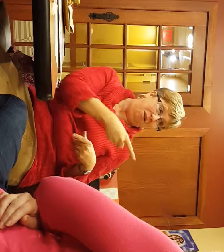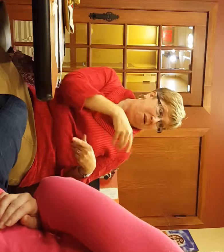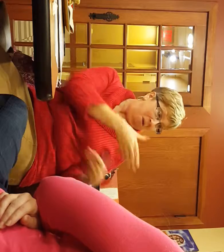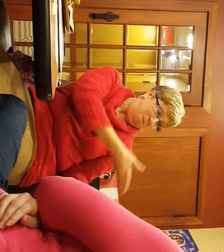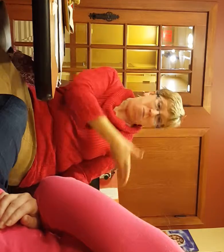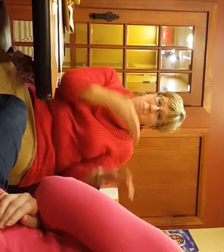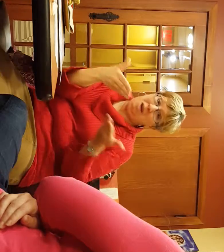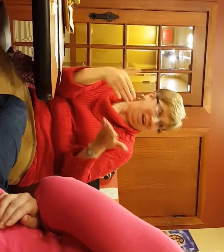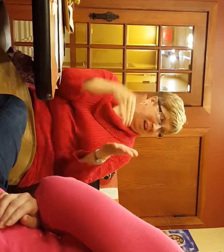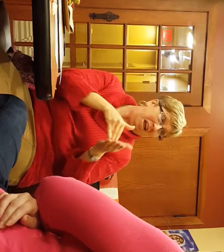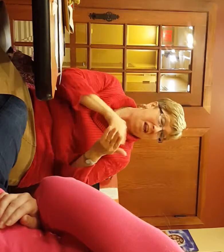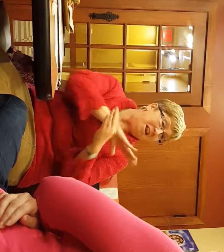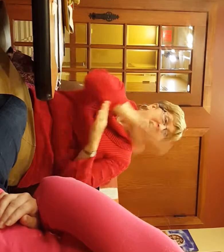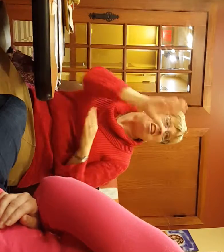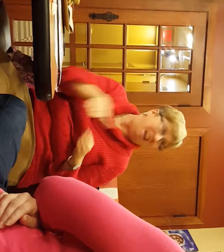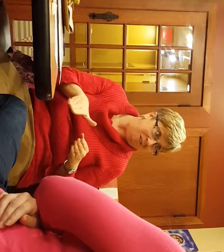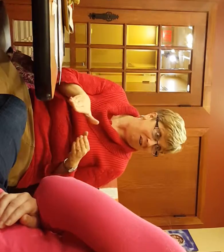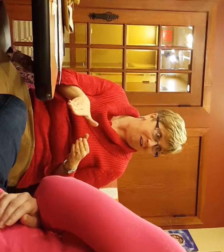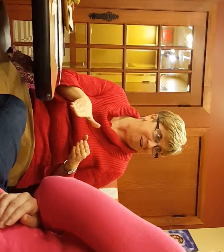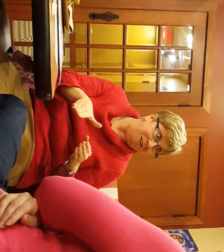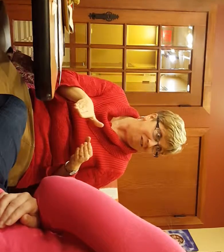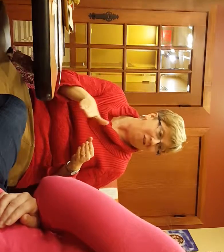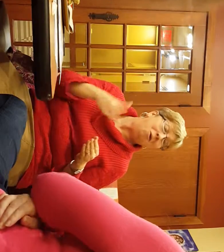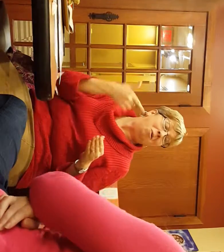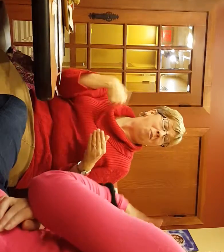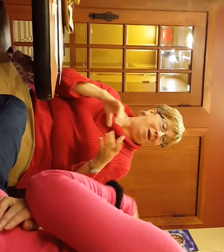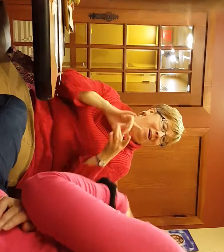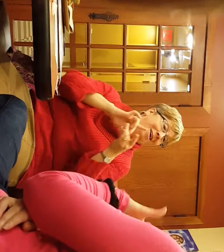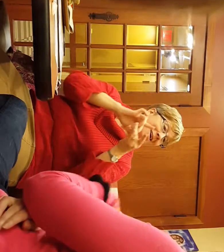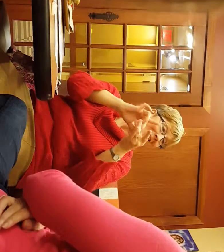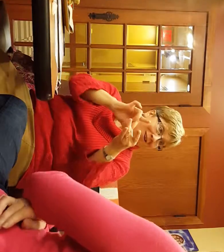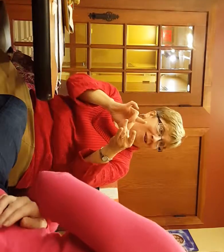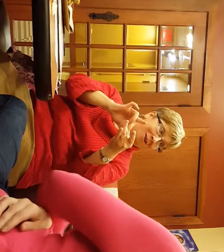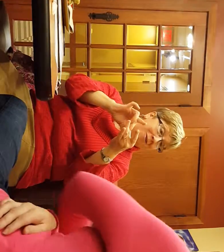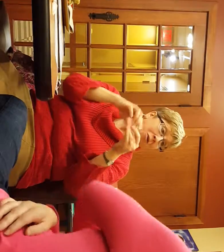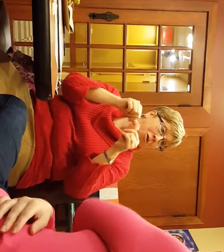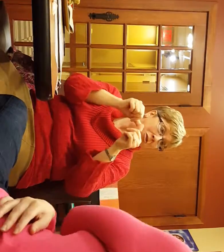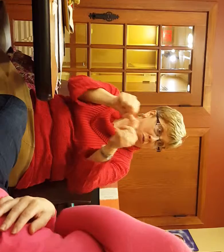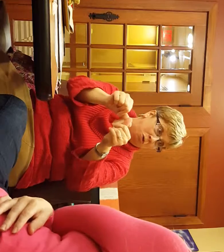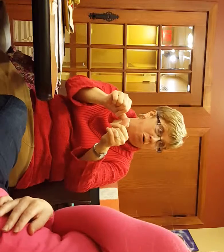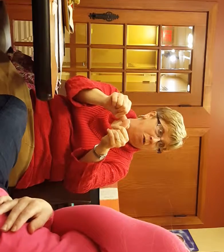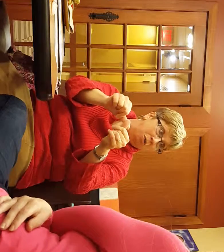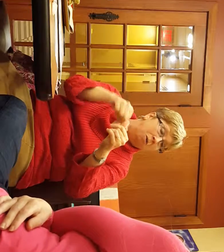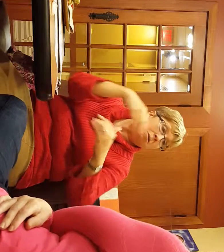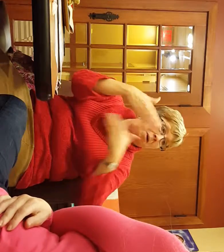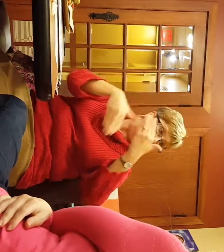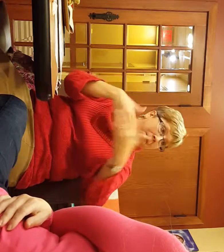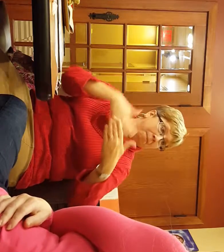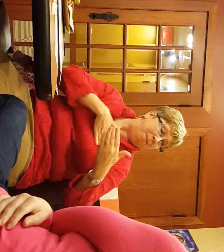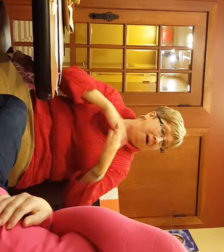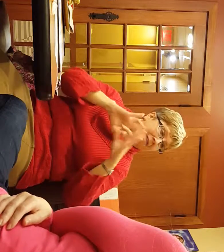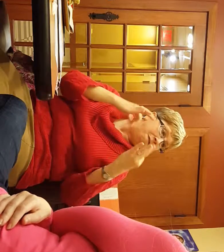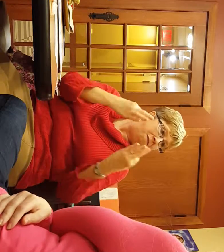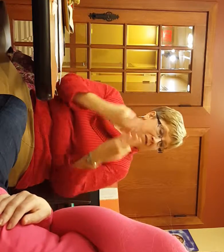a thread that followed through forever. I remember being a little kid, Madeline's age, and going to his home, and he would make a drink called Pep